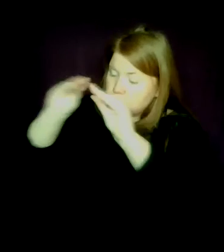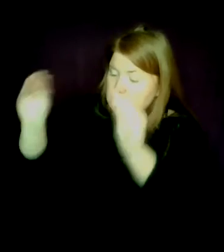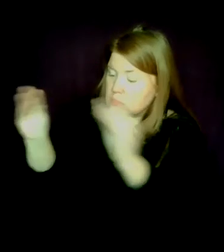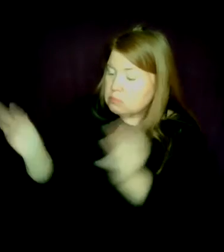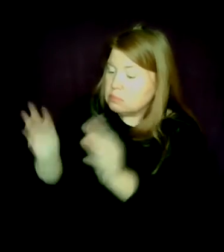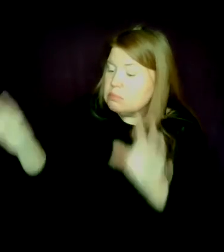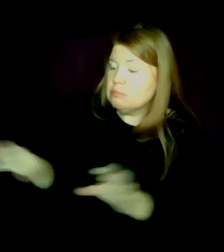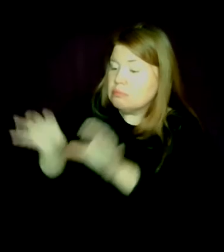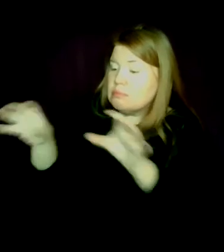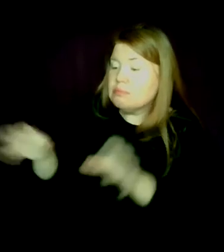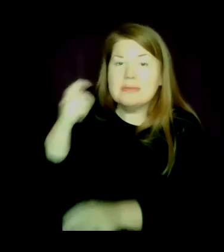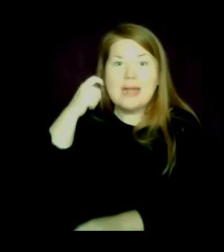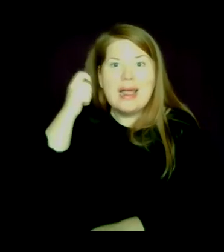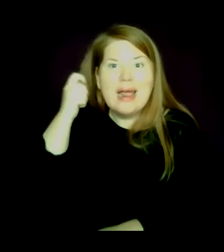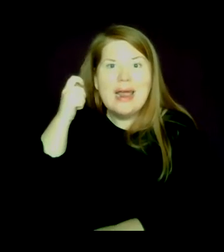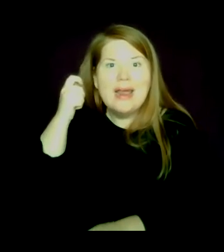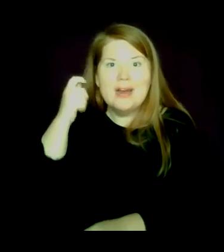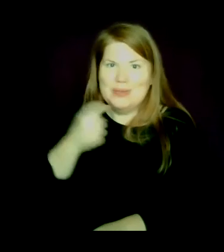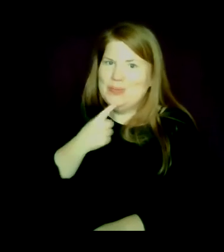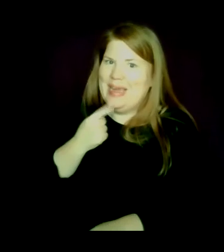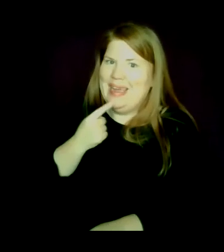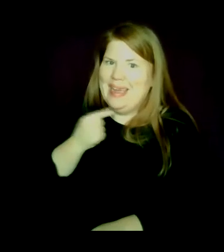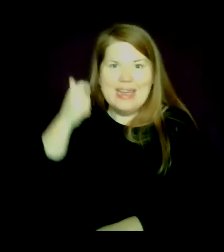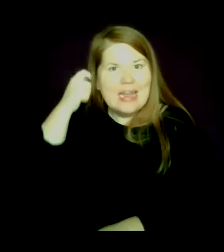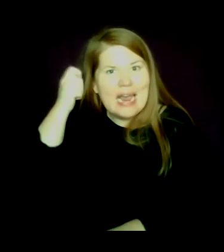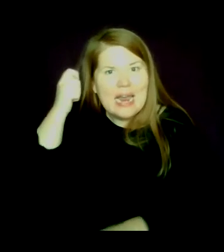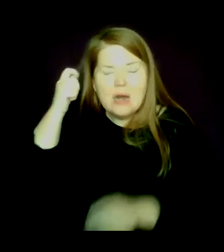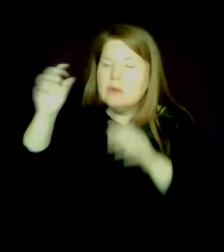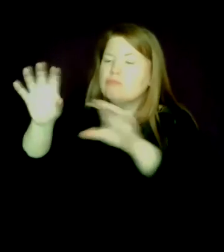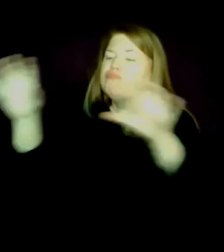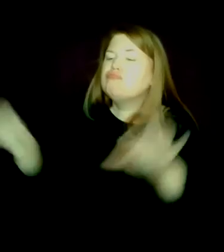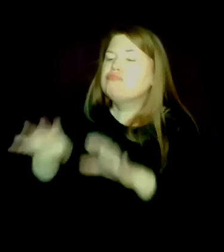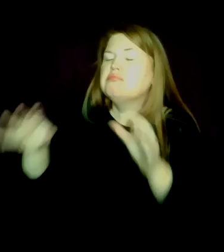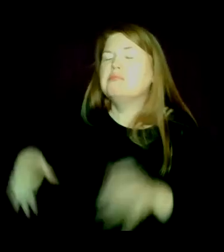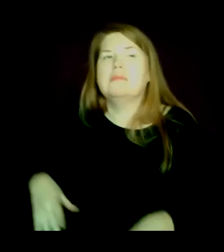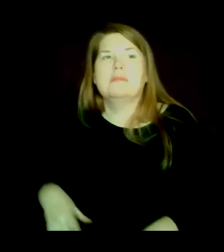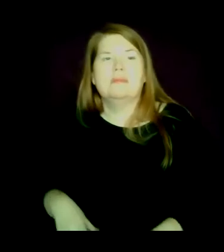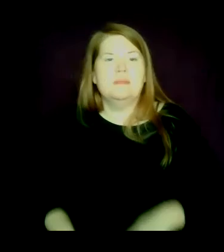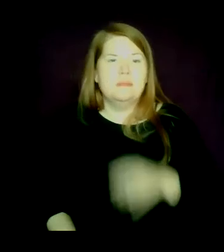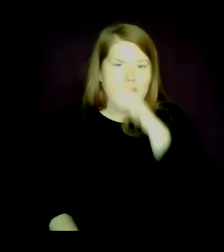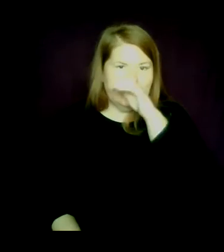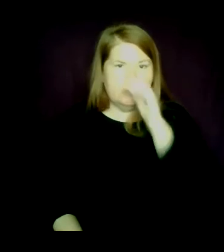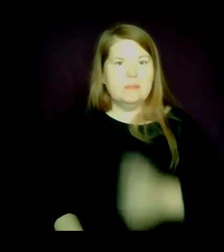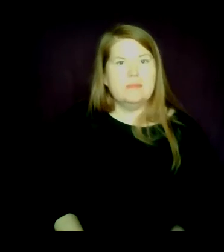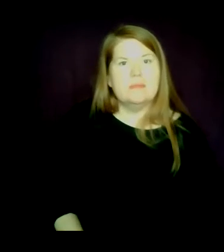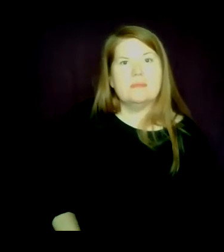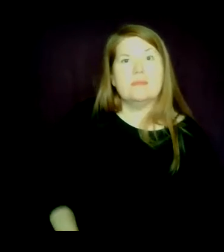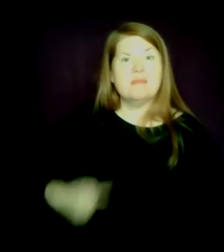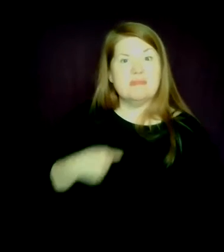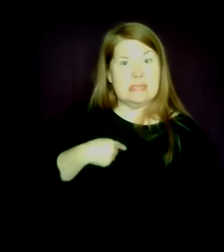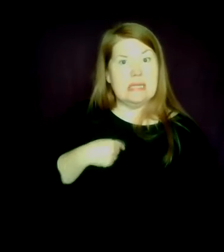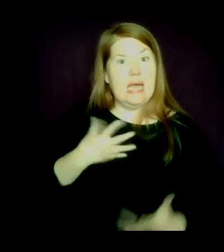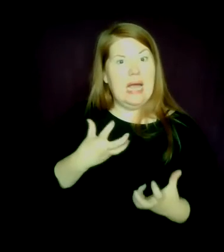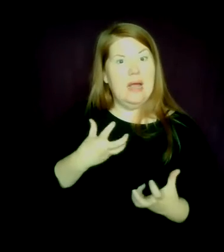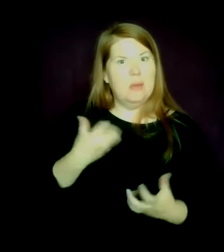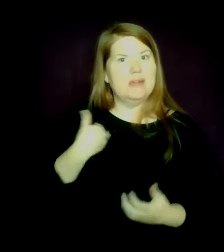Escobar's red hair on top of her head. I'm thinking about fixing Stacy's hair the very same way